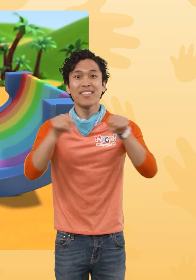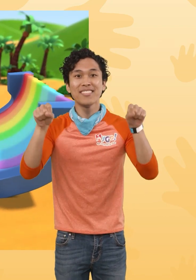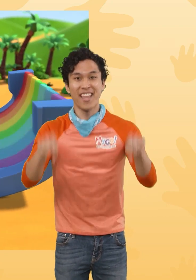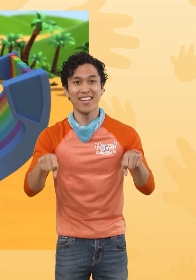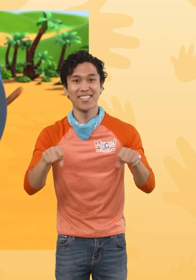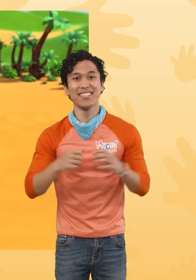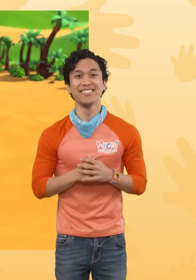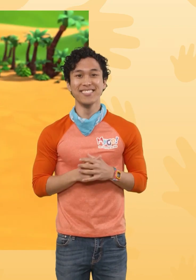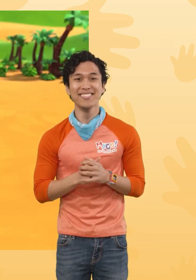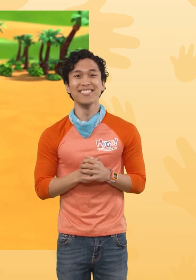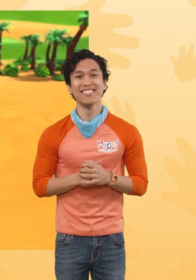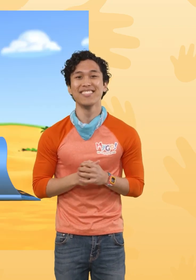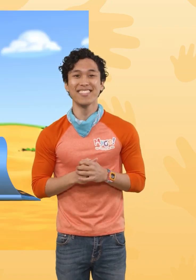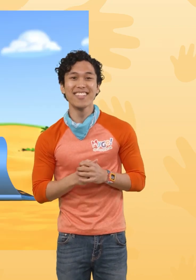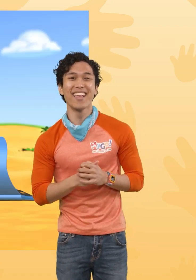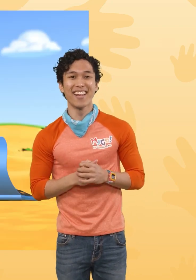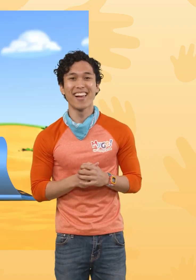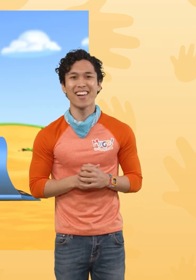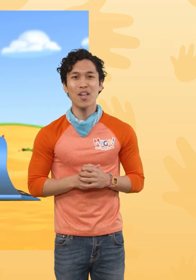Station.